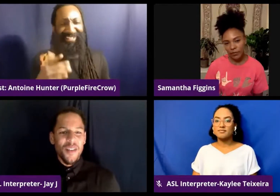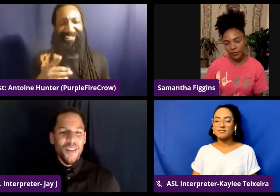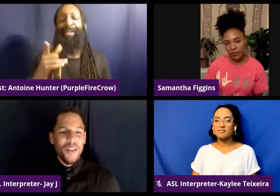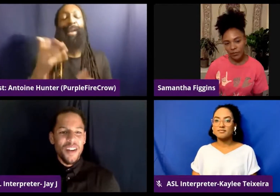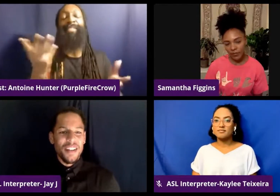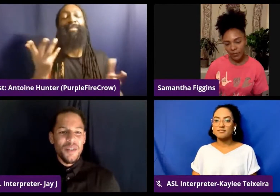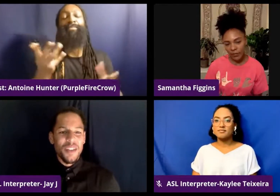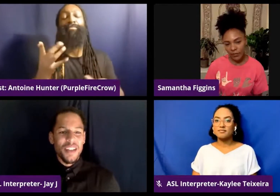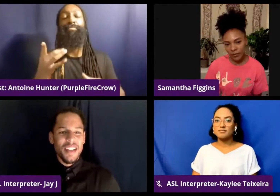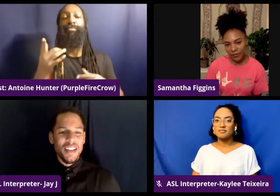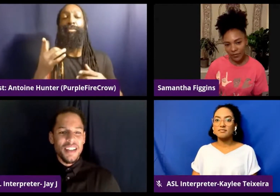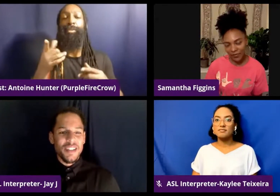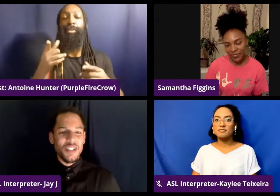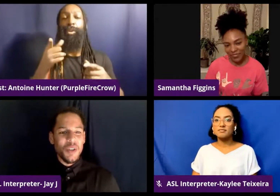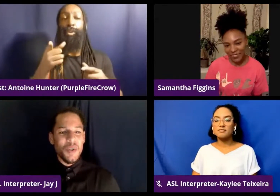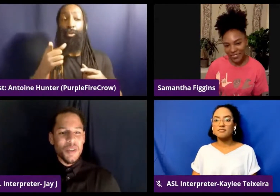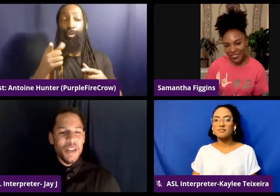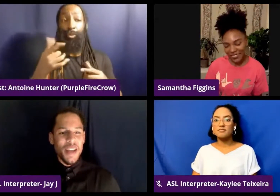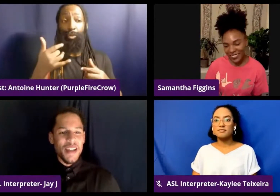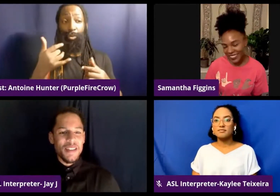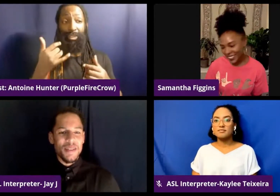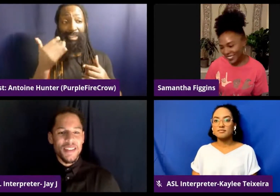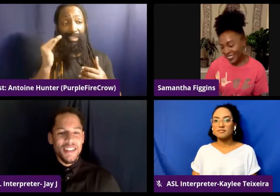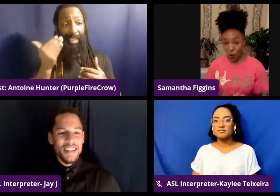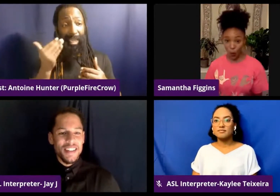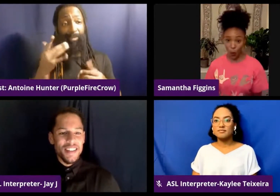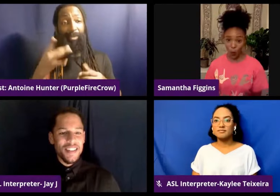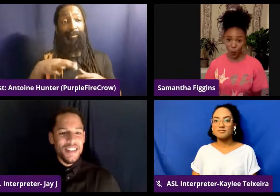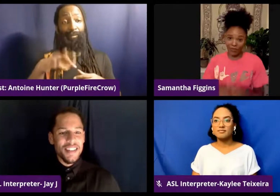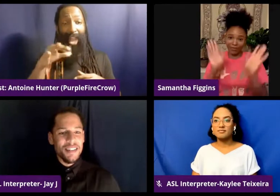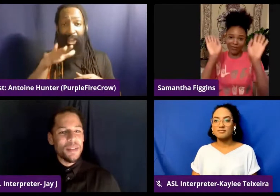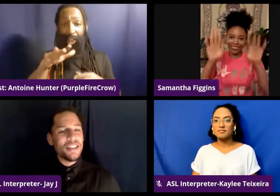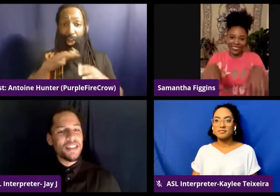You know, I want to really show your dance.